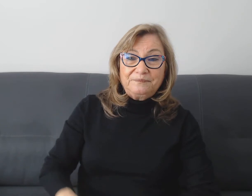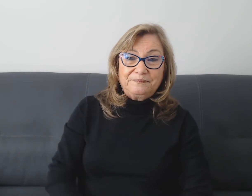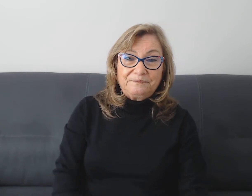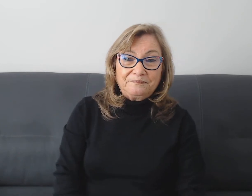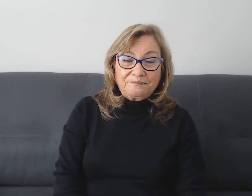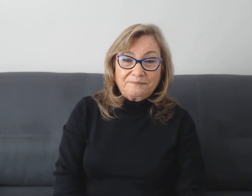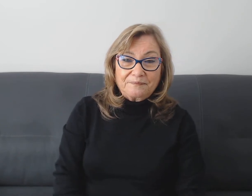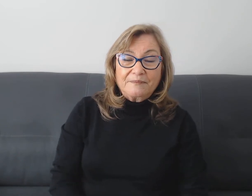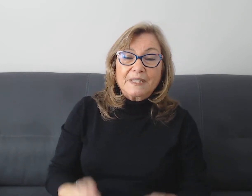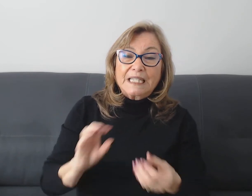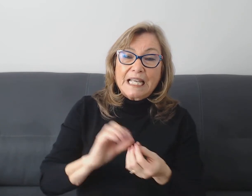Number one,